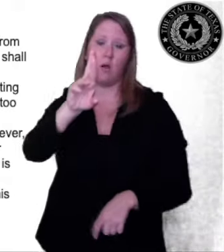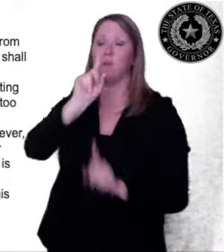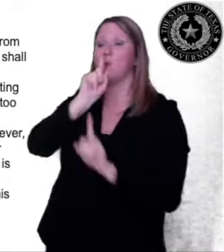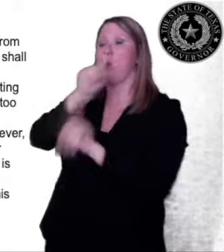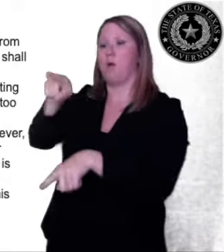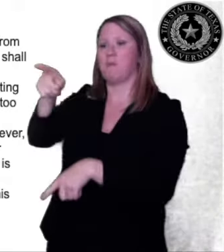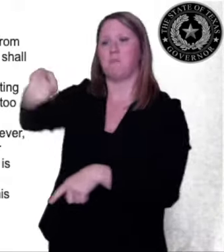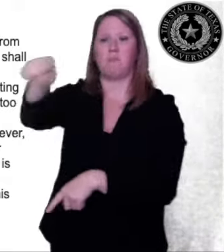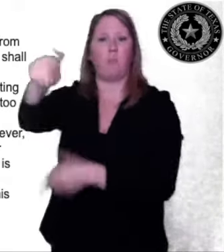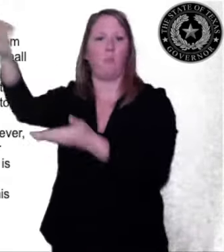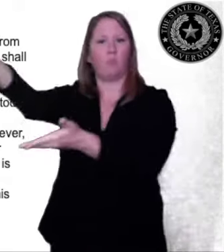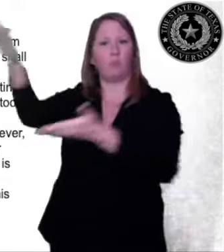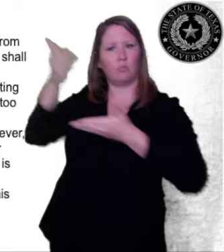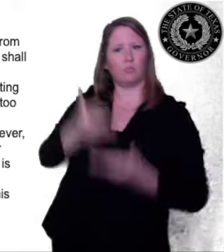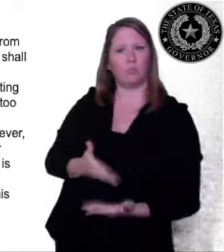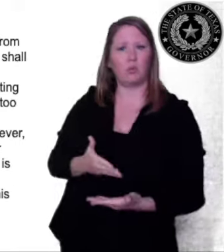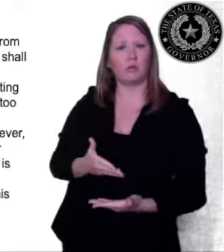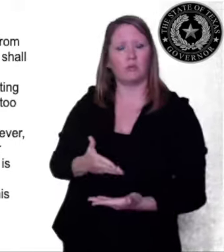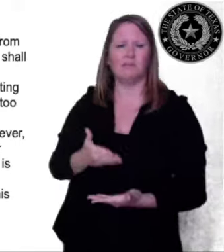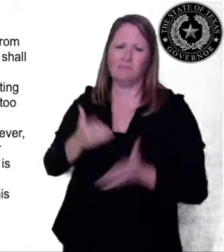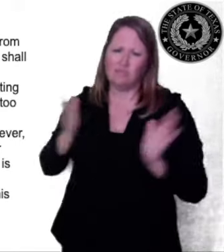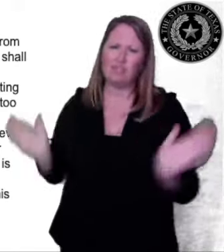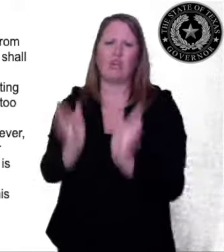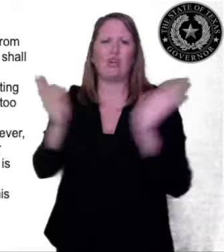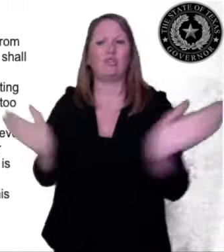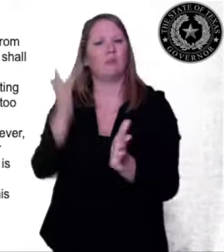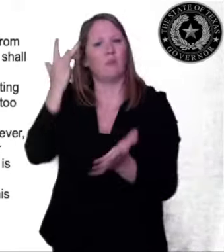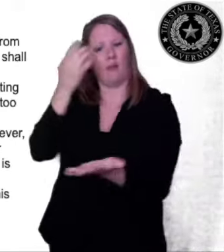this executive order.